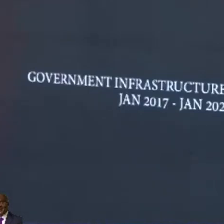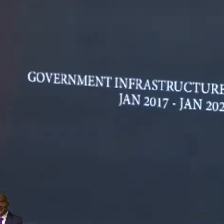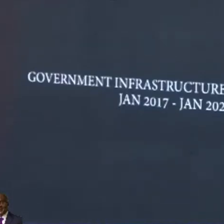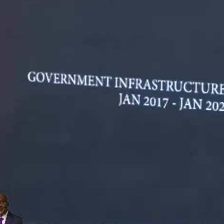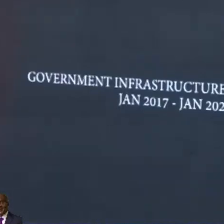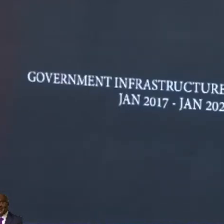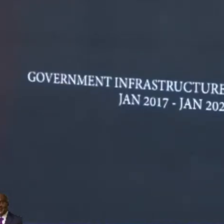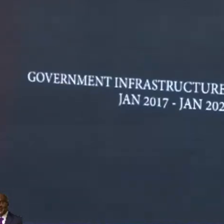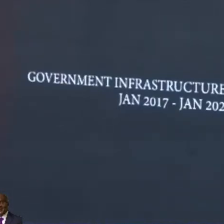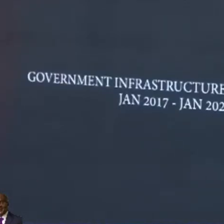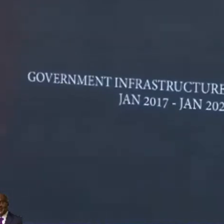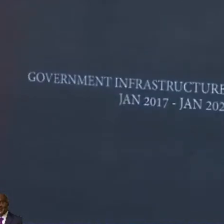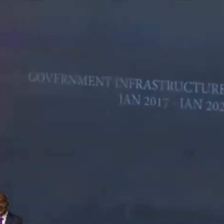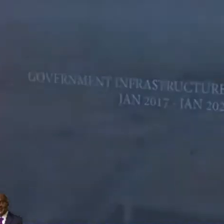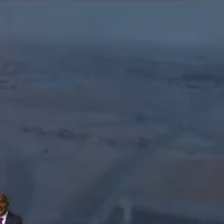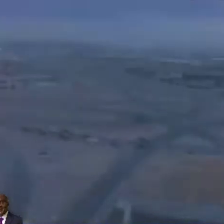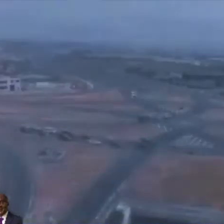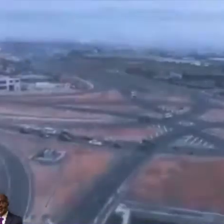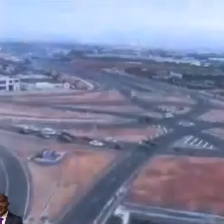infrastructure.